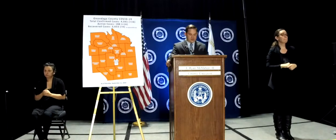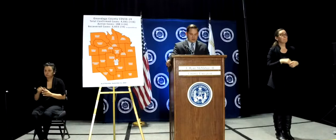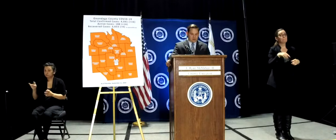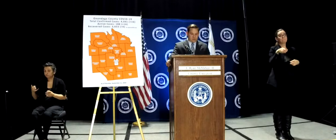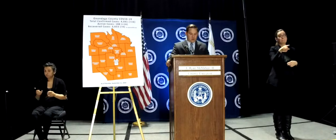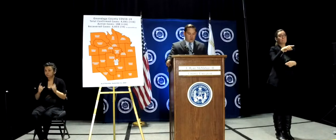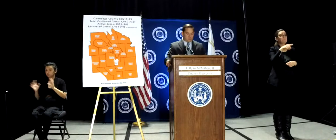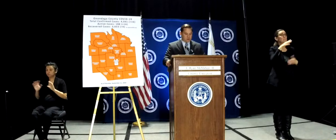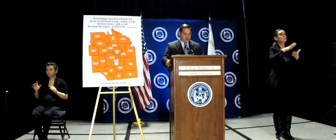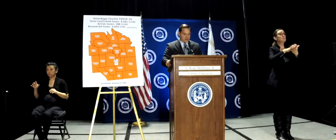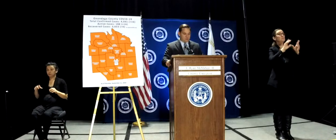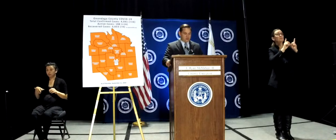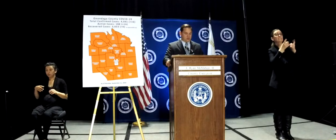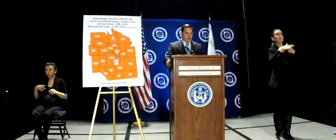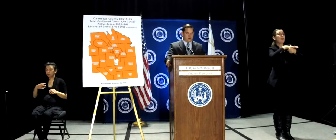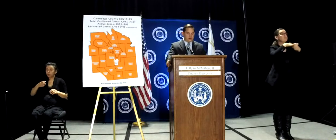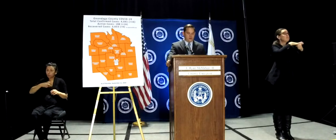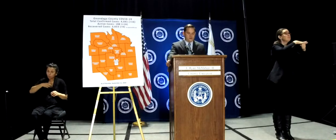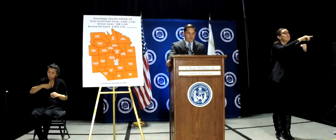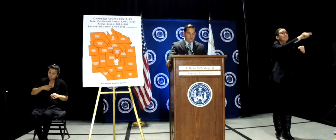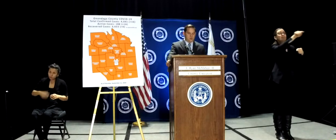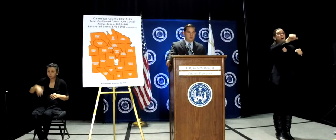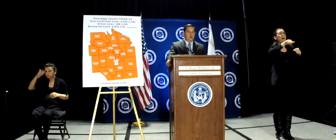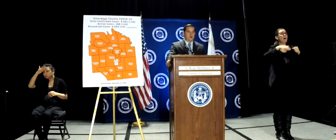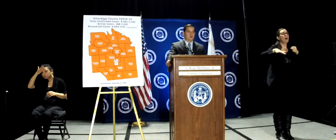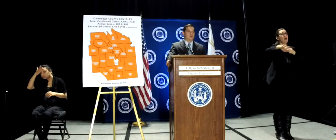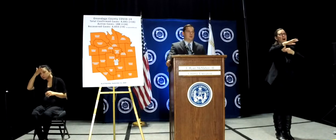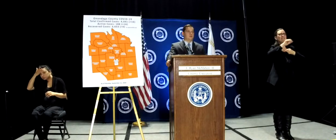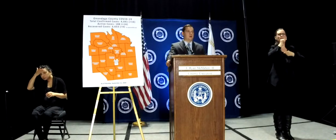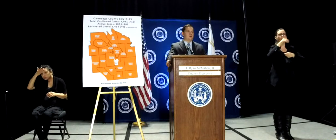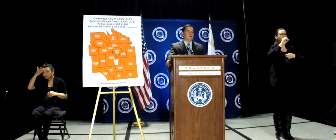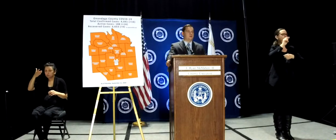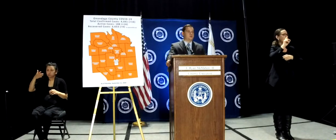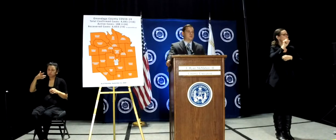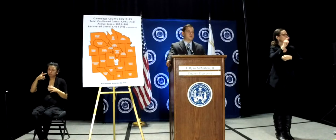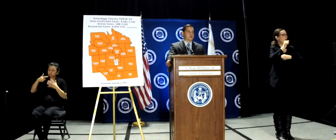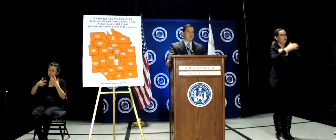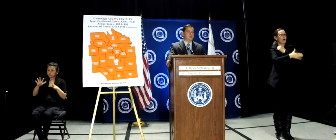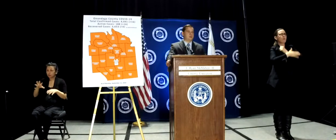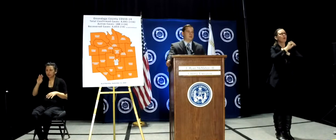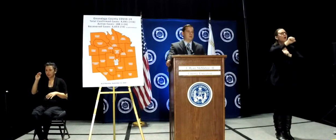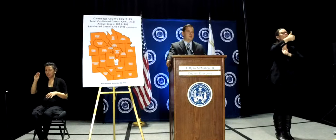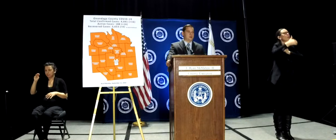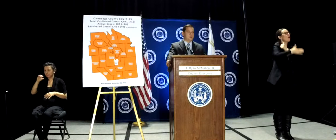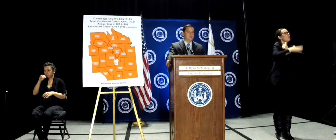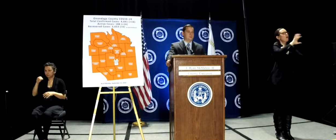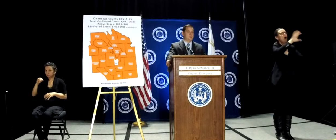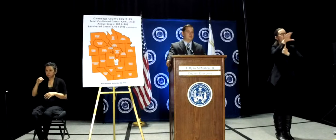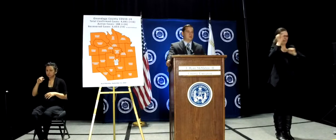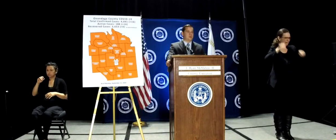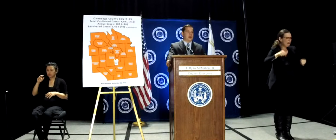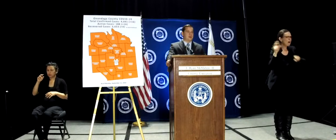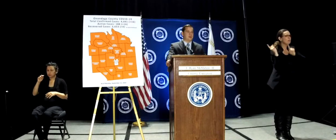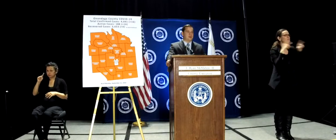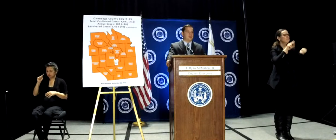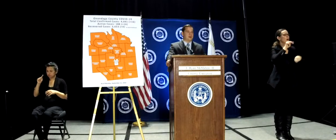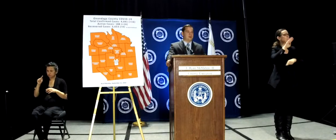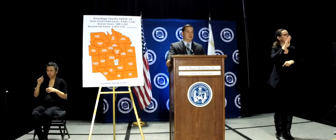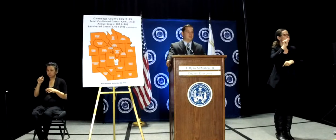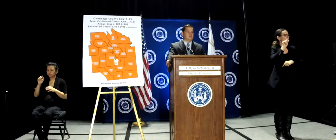MBT Bank Stadium. But the idea being here is to get in front of this and make sure